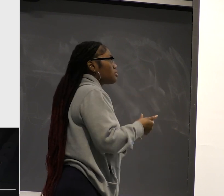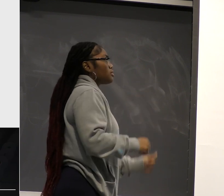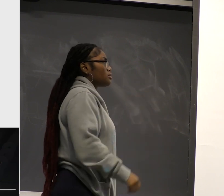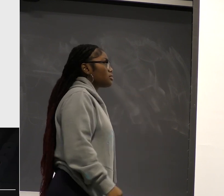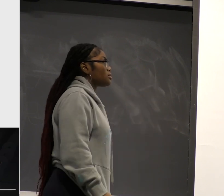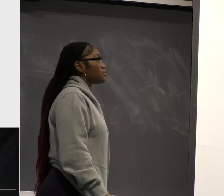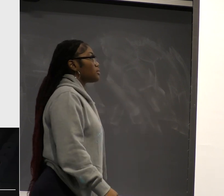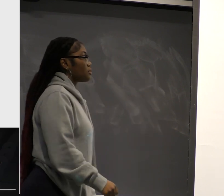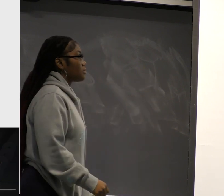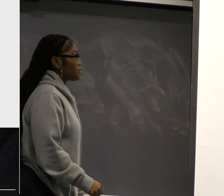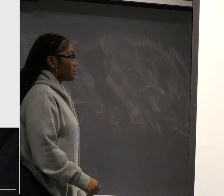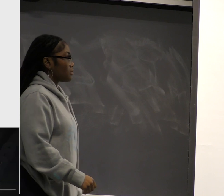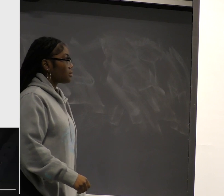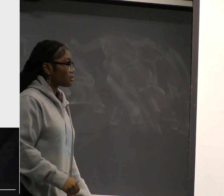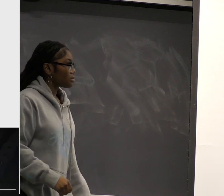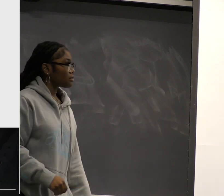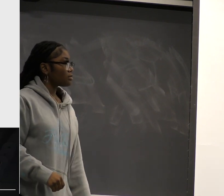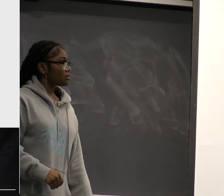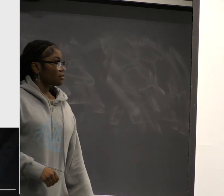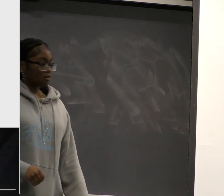How does that work with the deaf community?